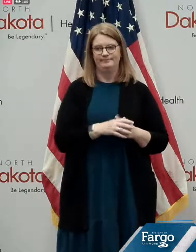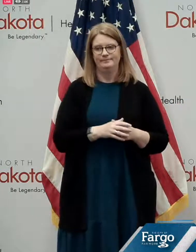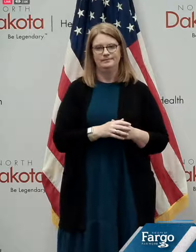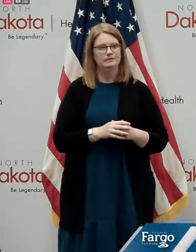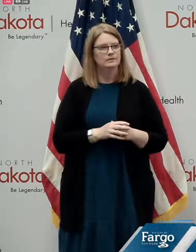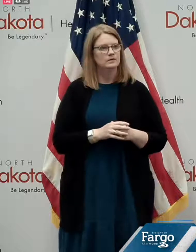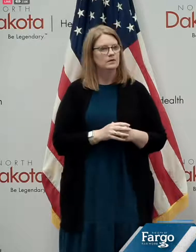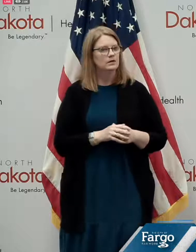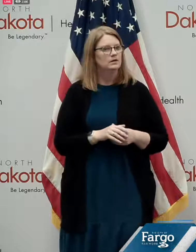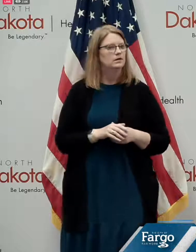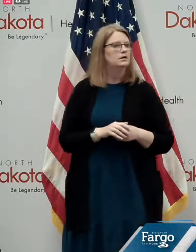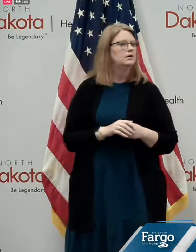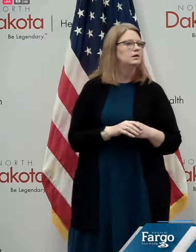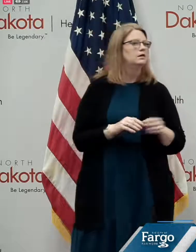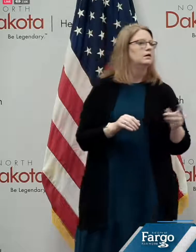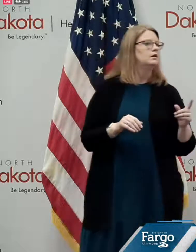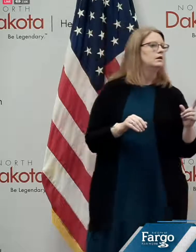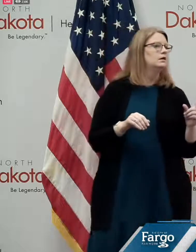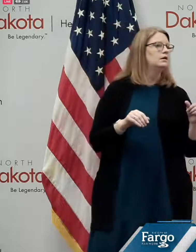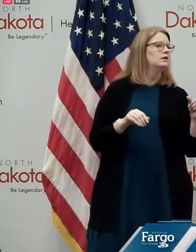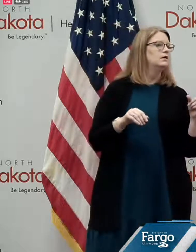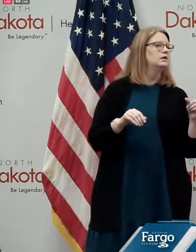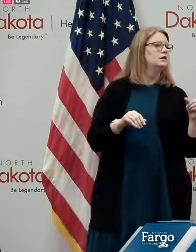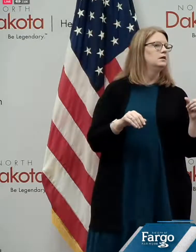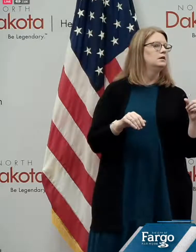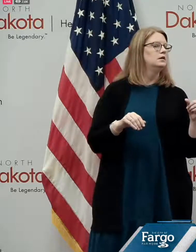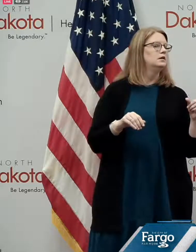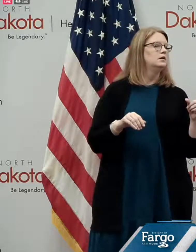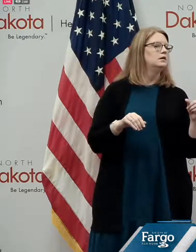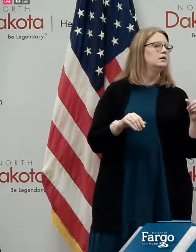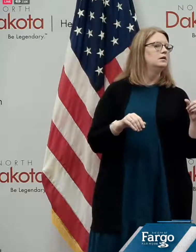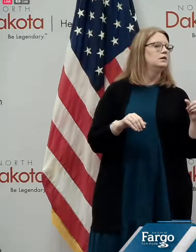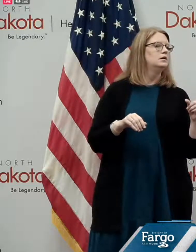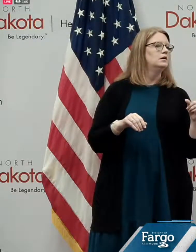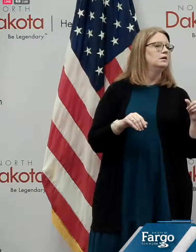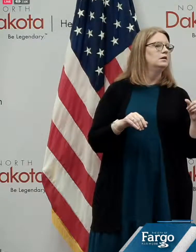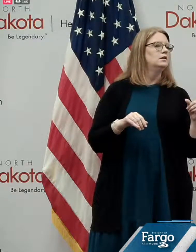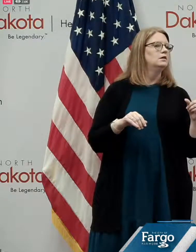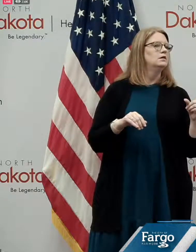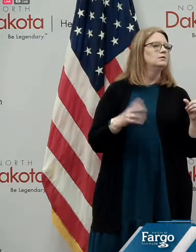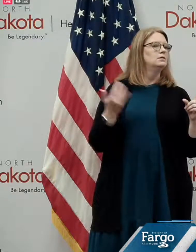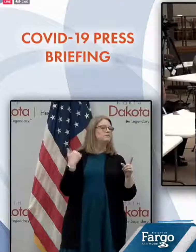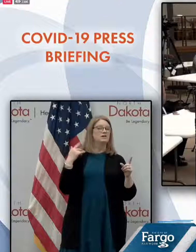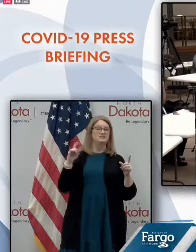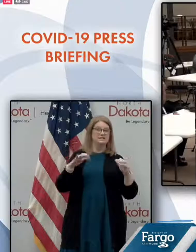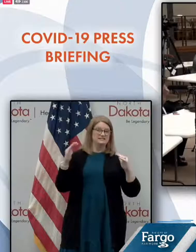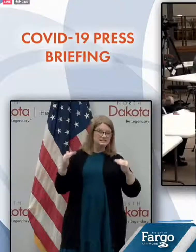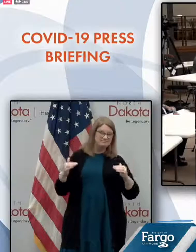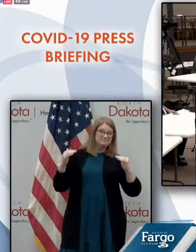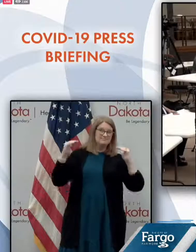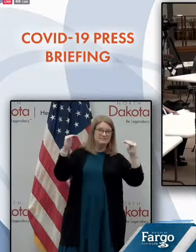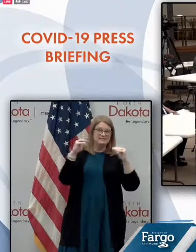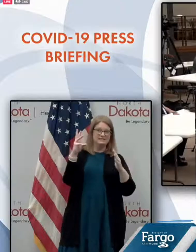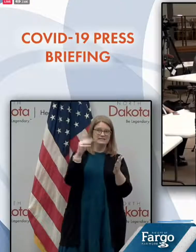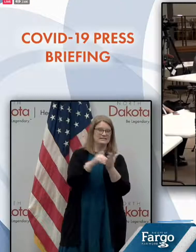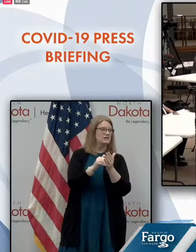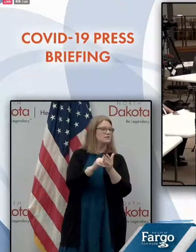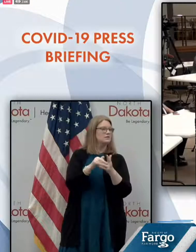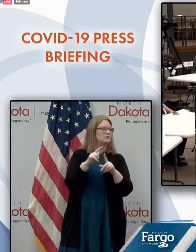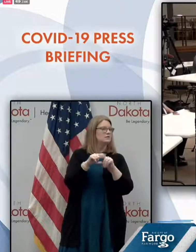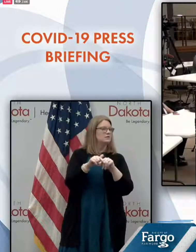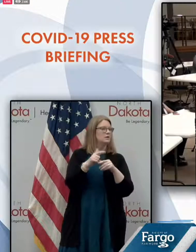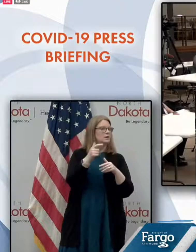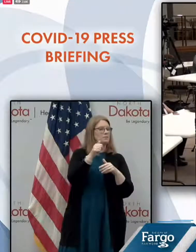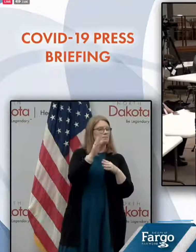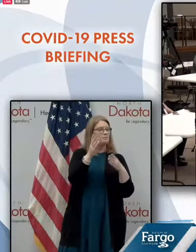Jacob? Governor, last time you wanted to boost testing capacity up to 6,000, you said you would rely on public-private